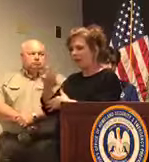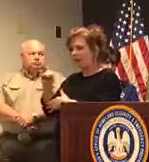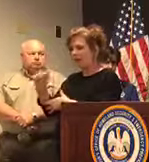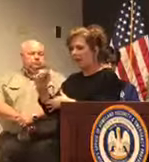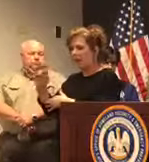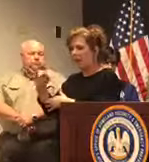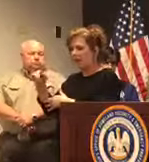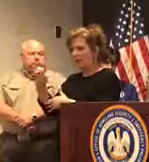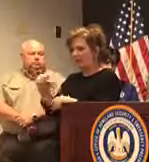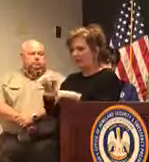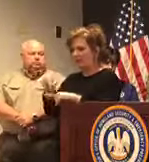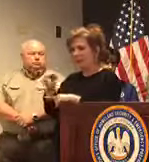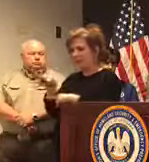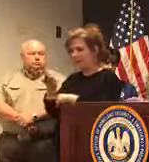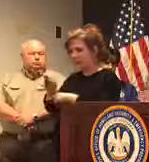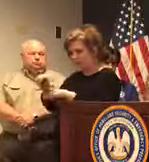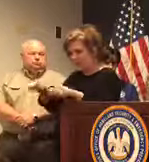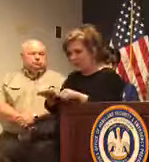area.